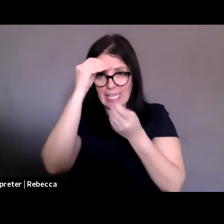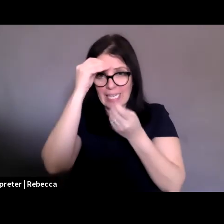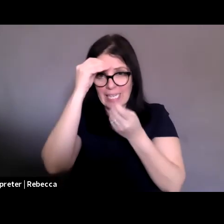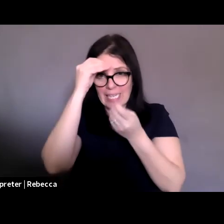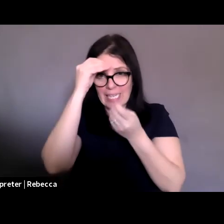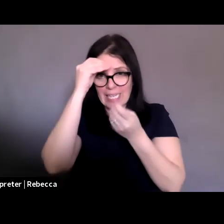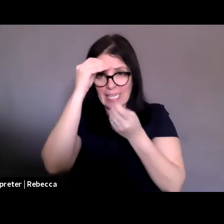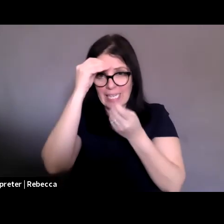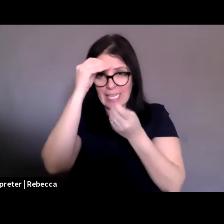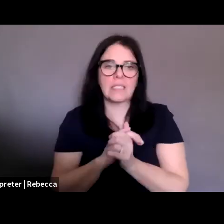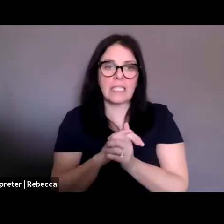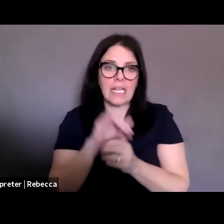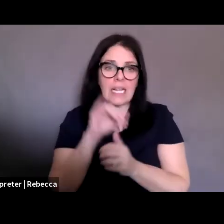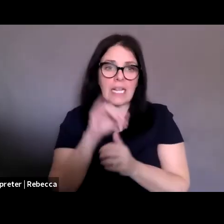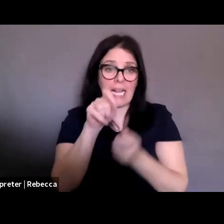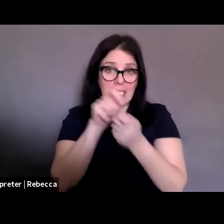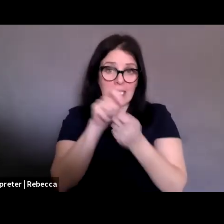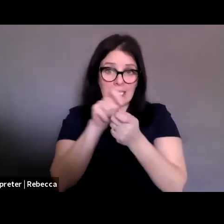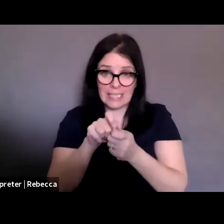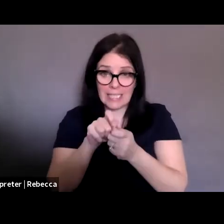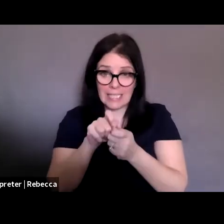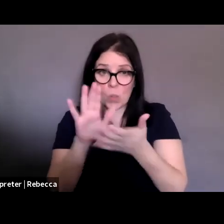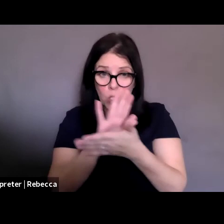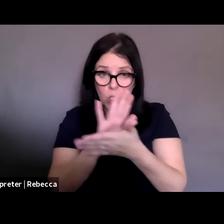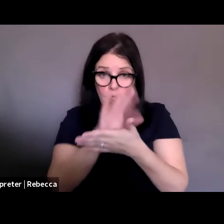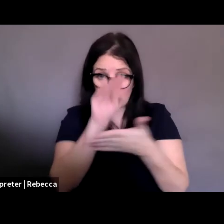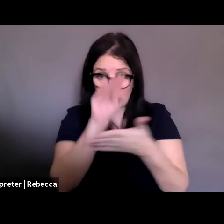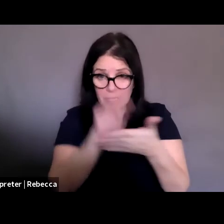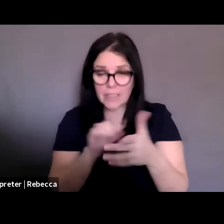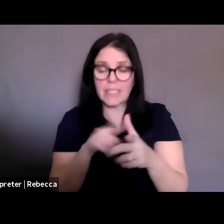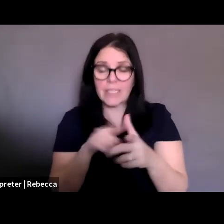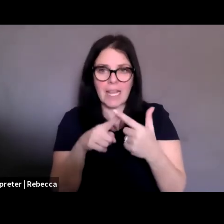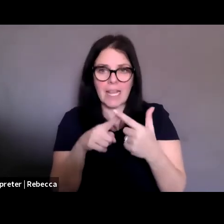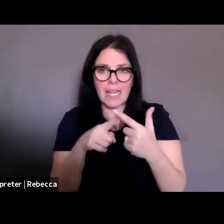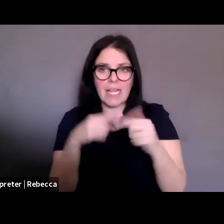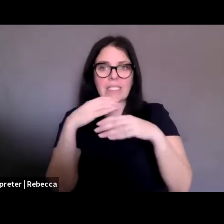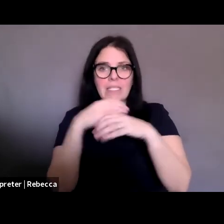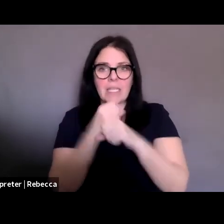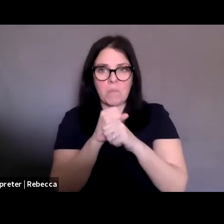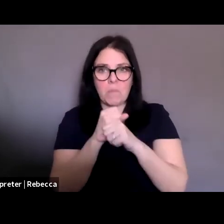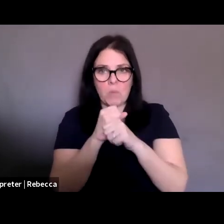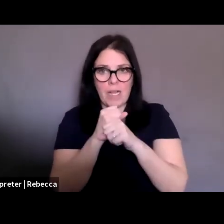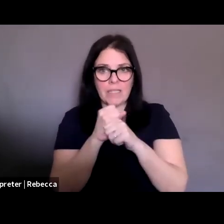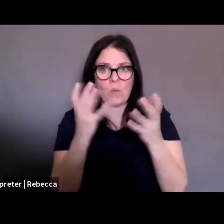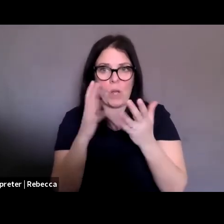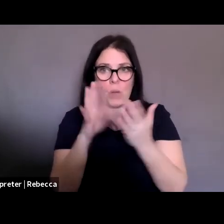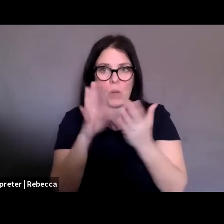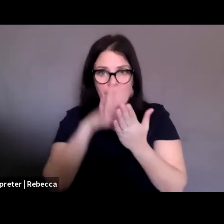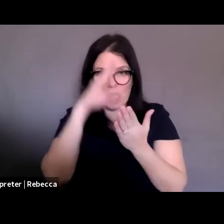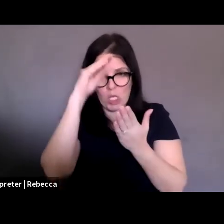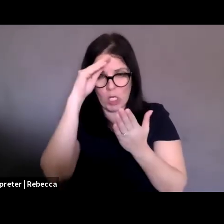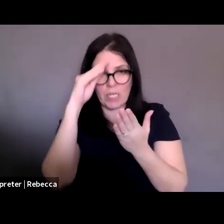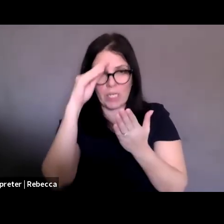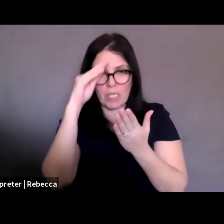the detailed worksheets, and then summarizing what we learned and putting it on this landing